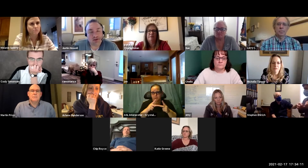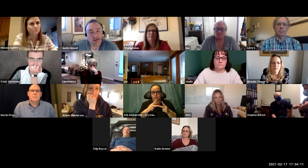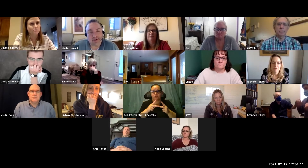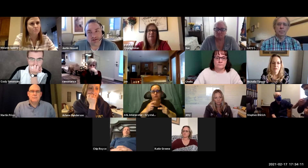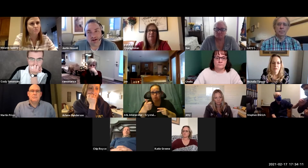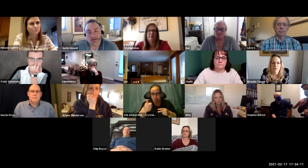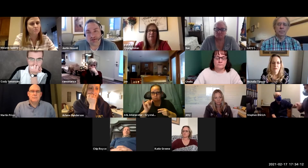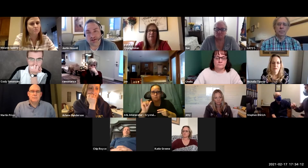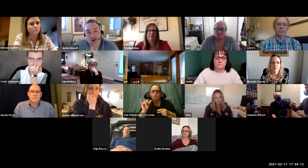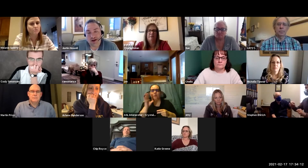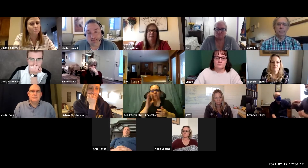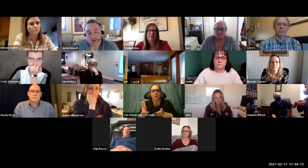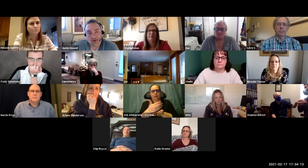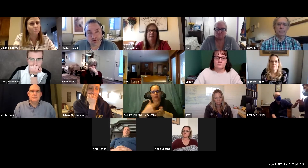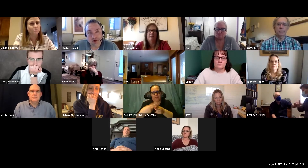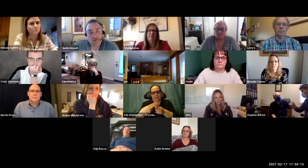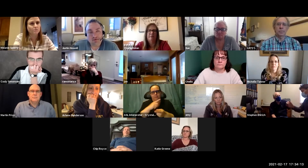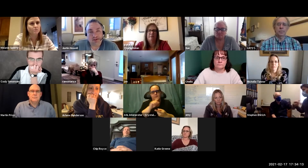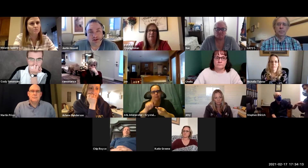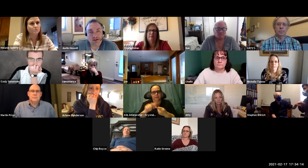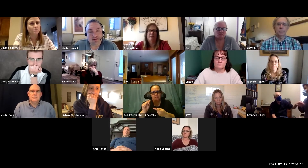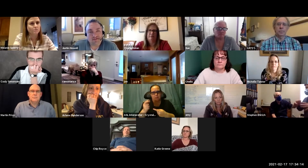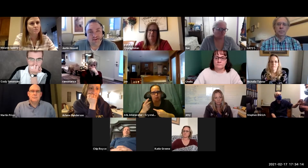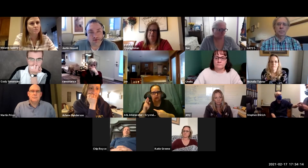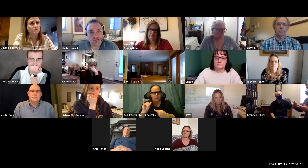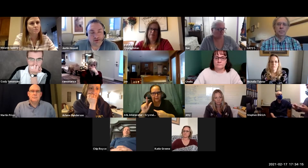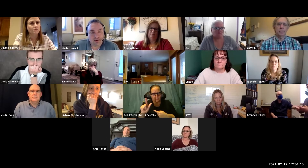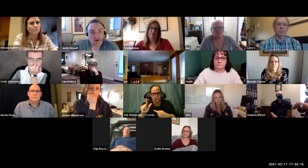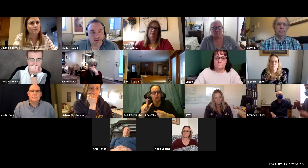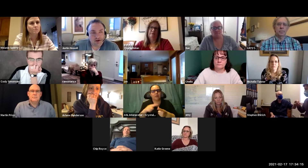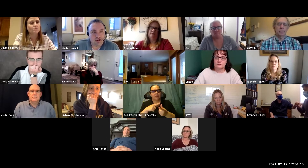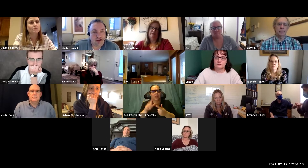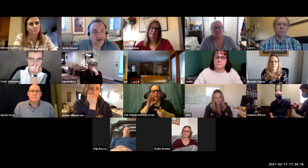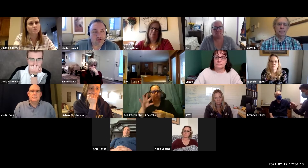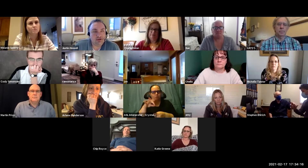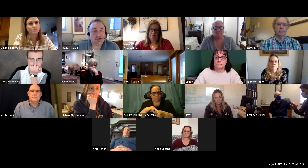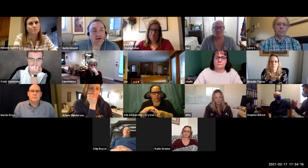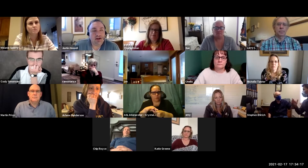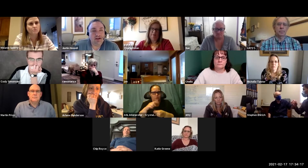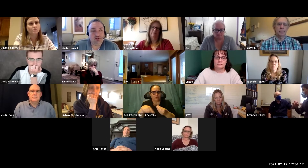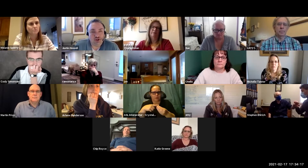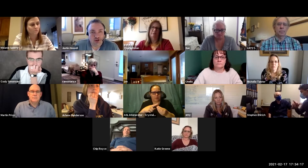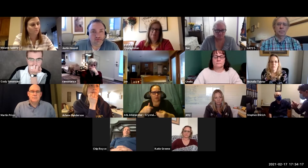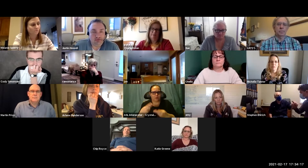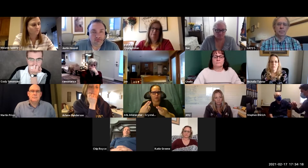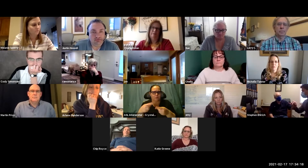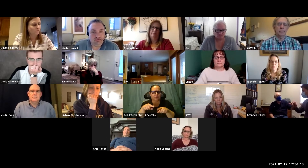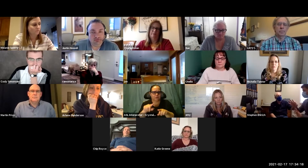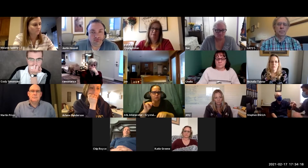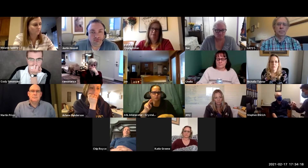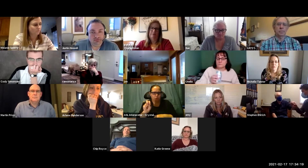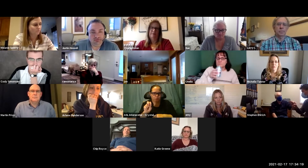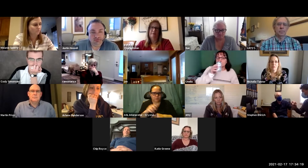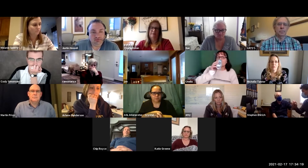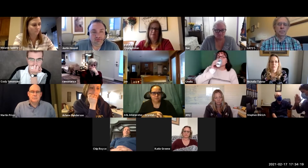will collect these names until April. We will then vote on the nominations in June.